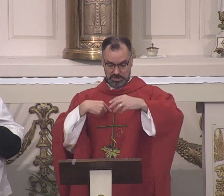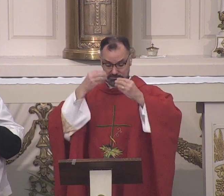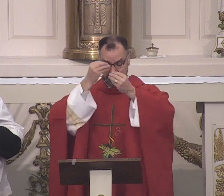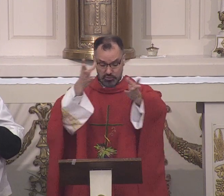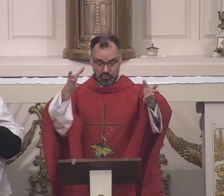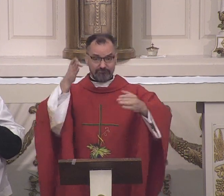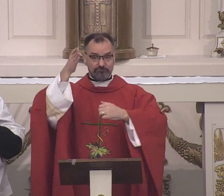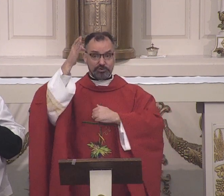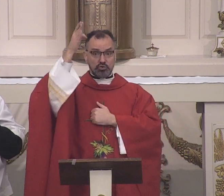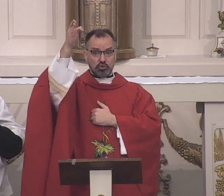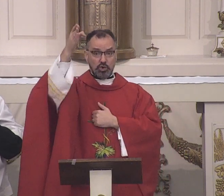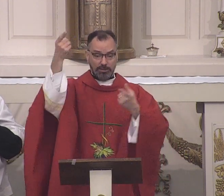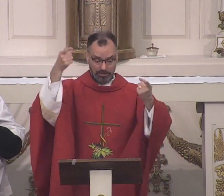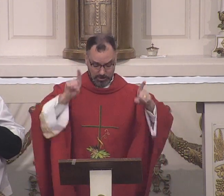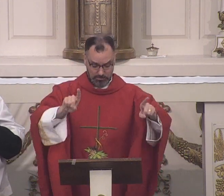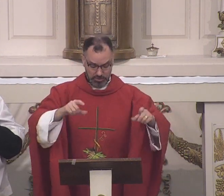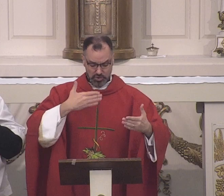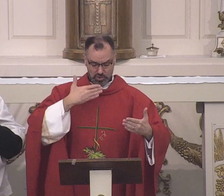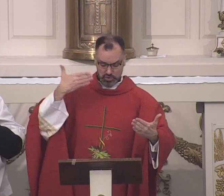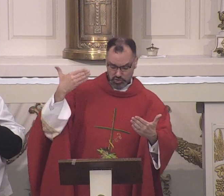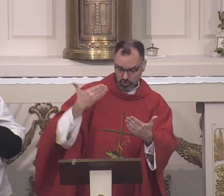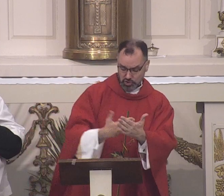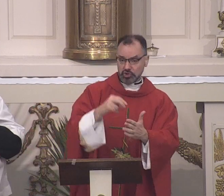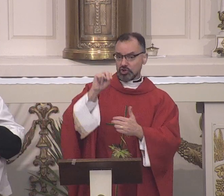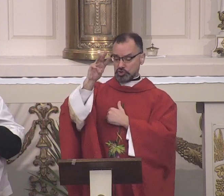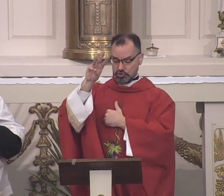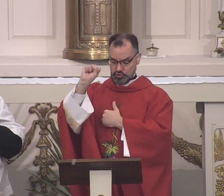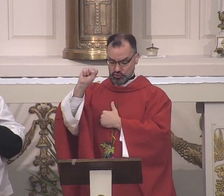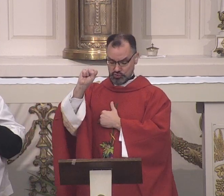told in memory of her."